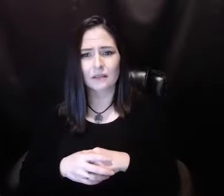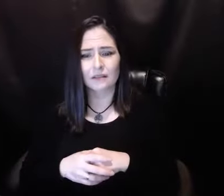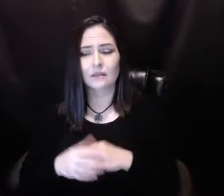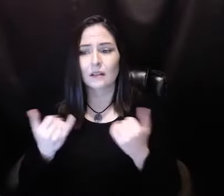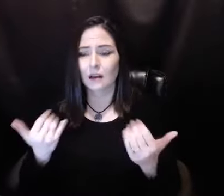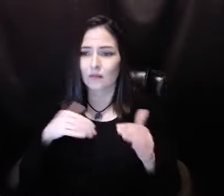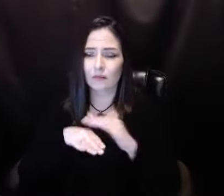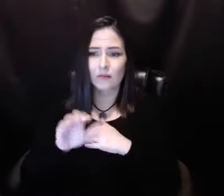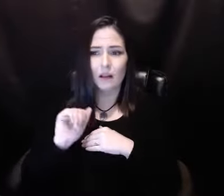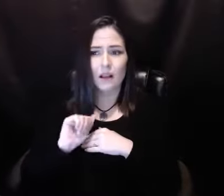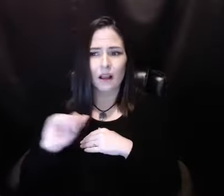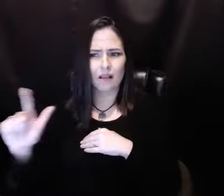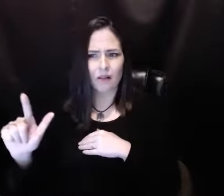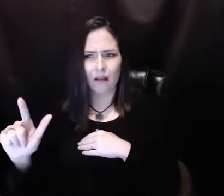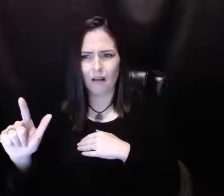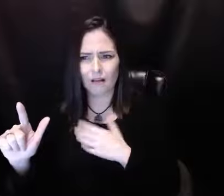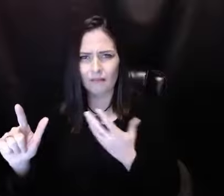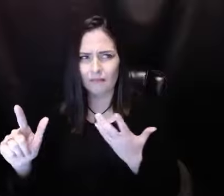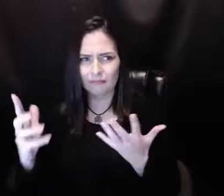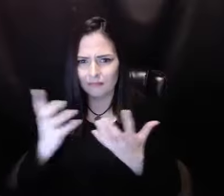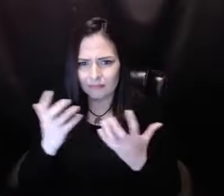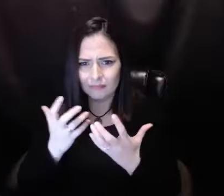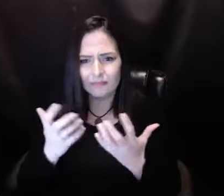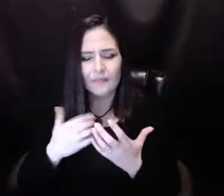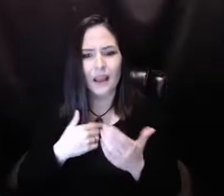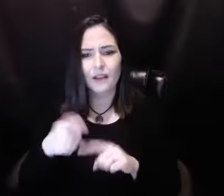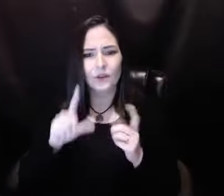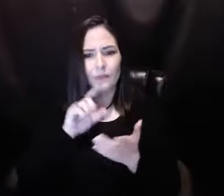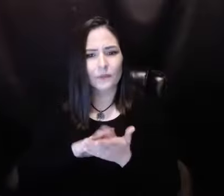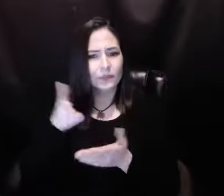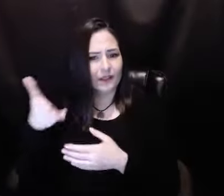why ever told me about Al-Anon, that it existed.